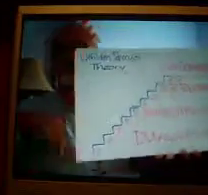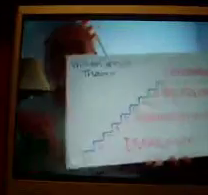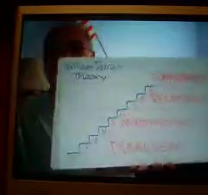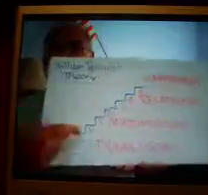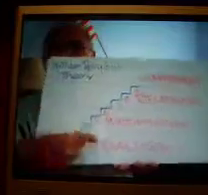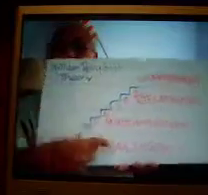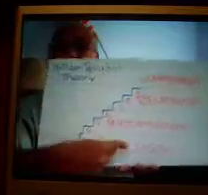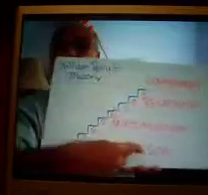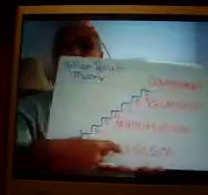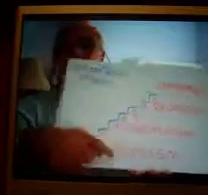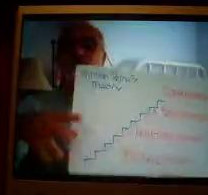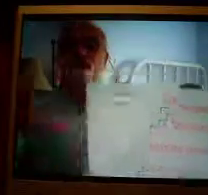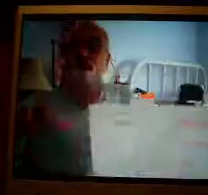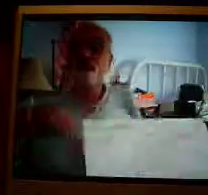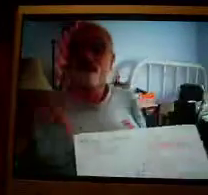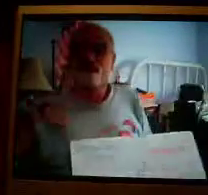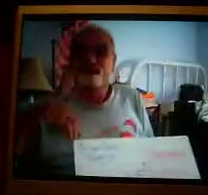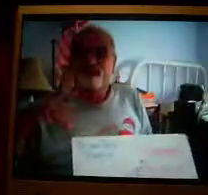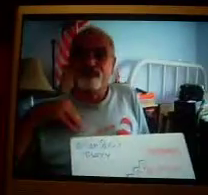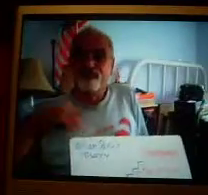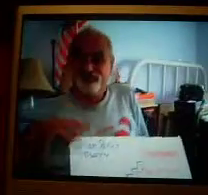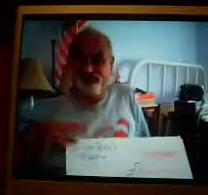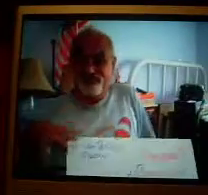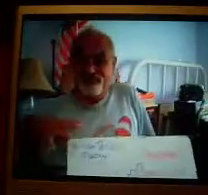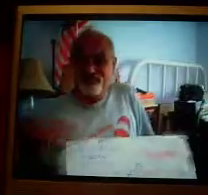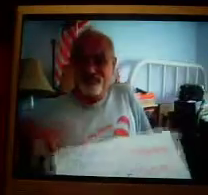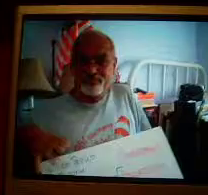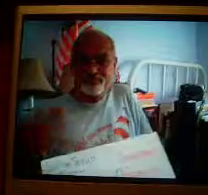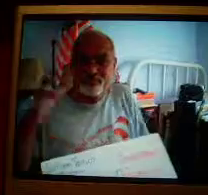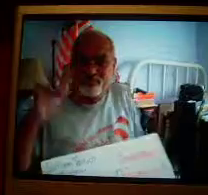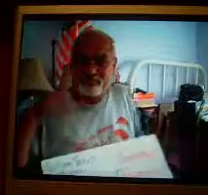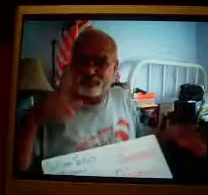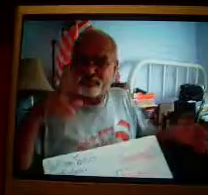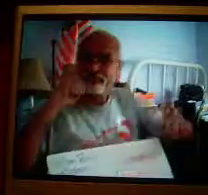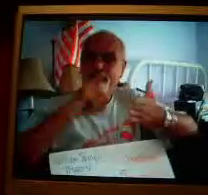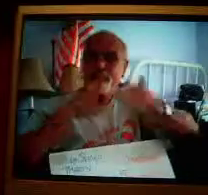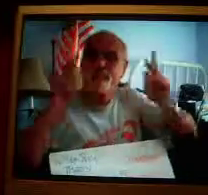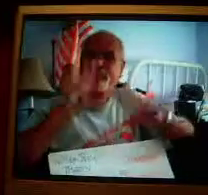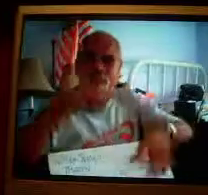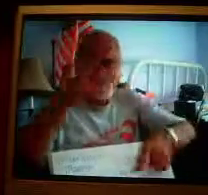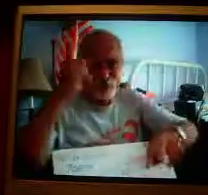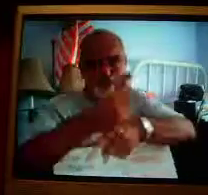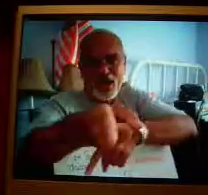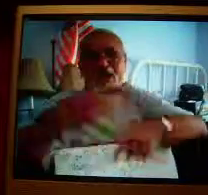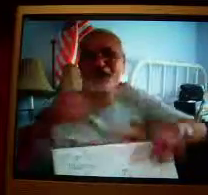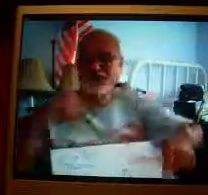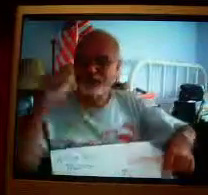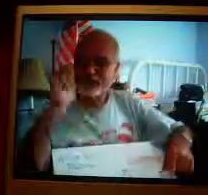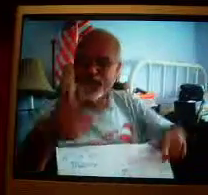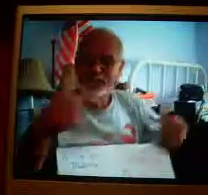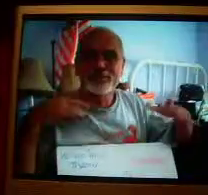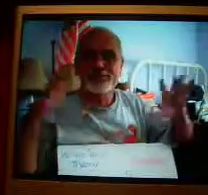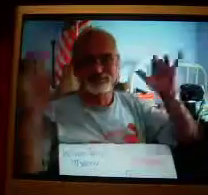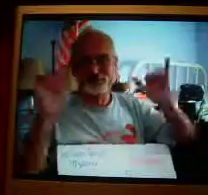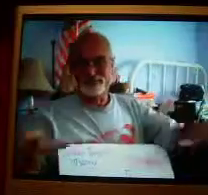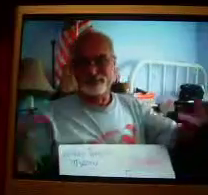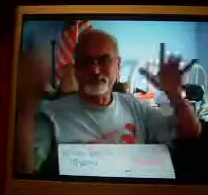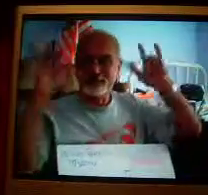You must accept dualism, accept you have to be fine with things, and you must notice things and